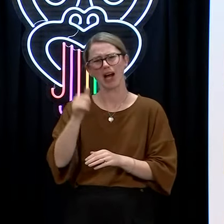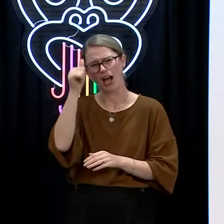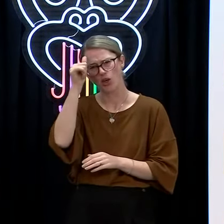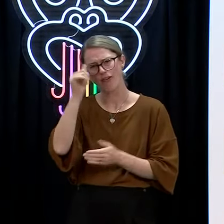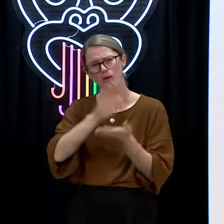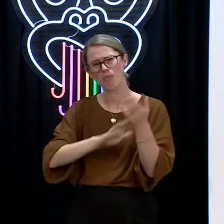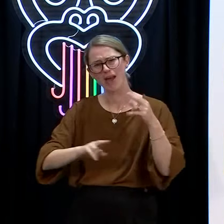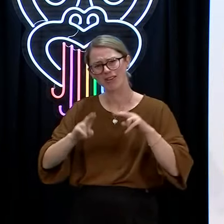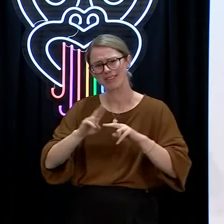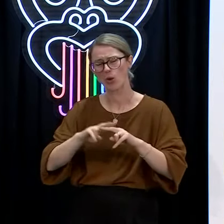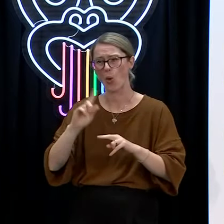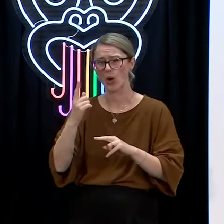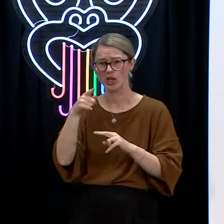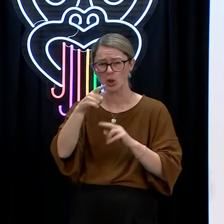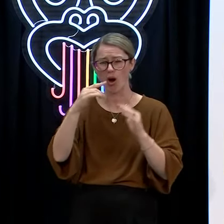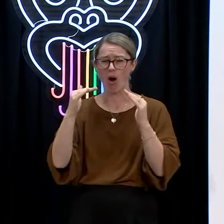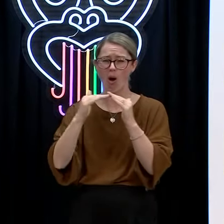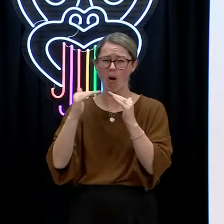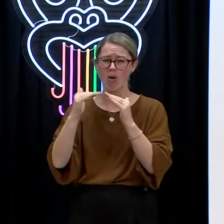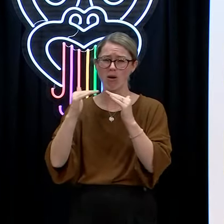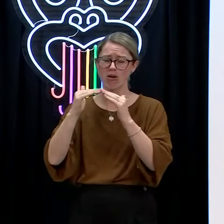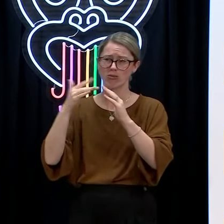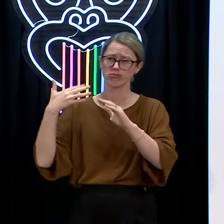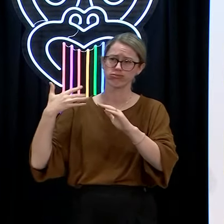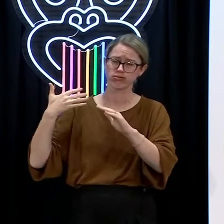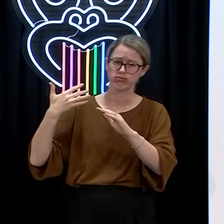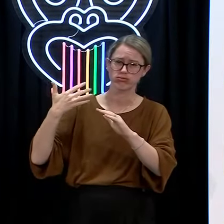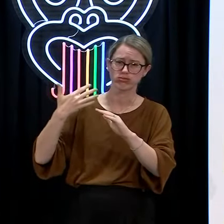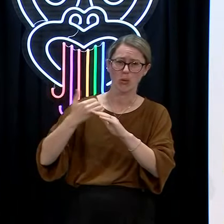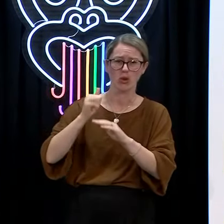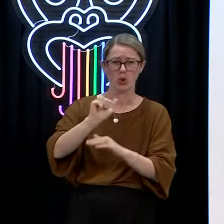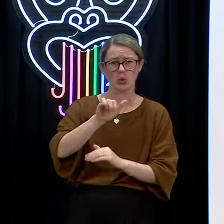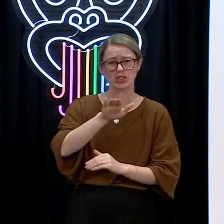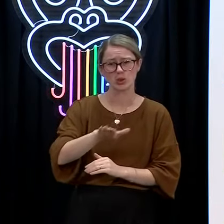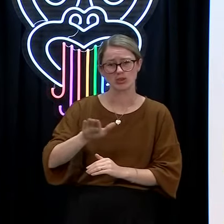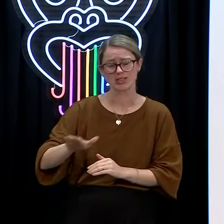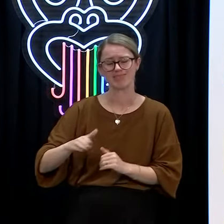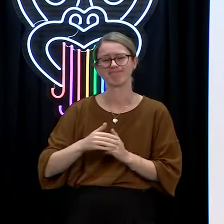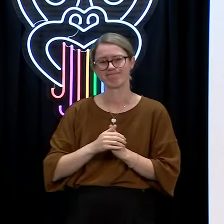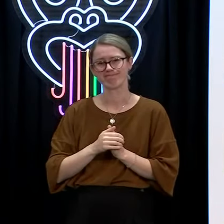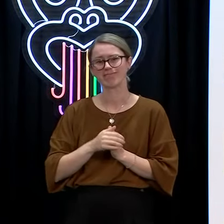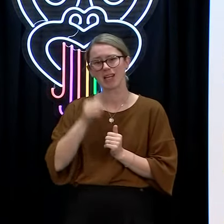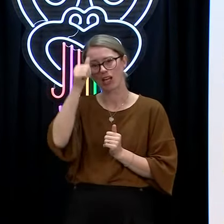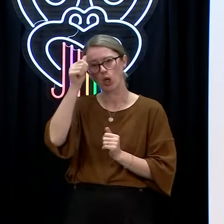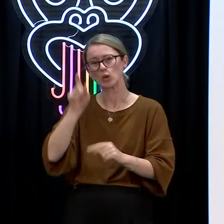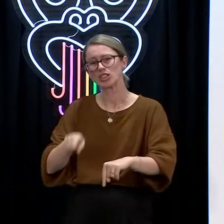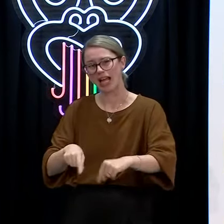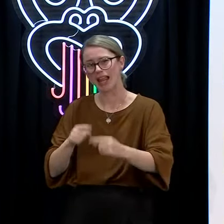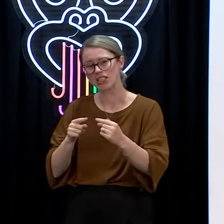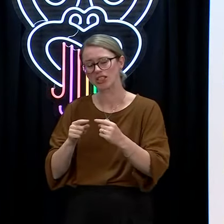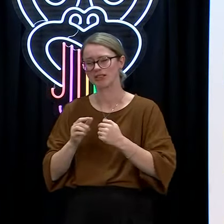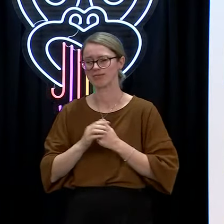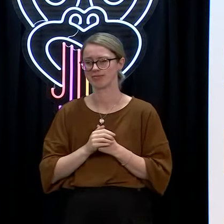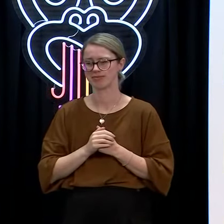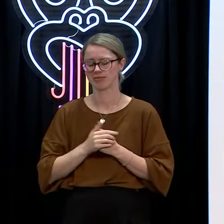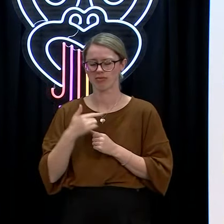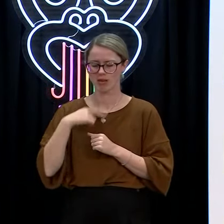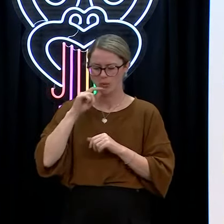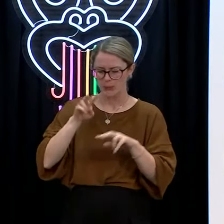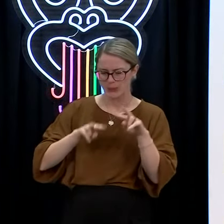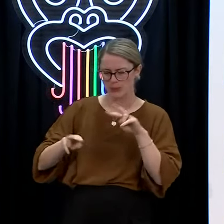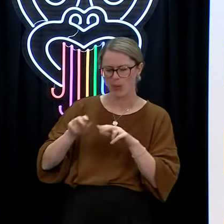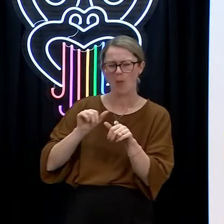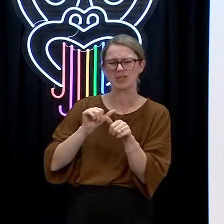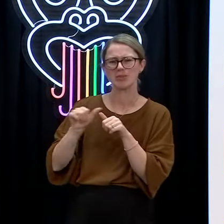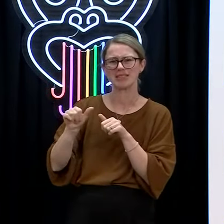parents. They've been at home for a long period of time with their kids. That creates some challenges. I will certainly be looking at